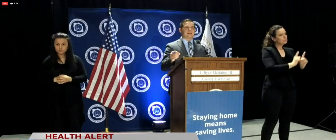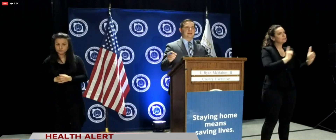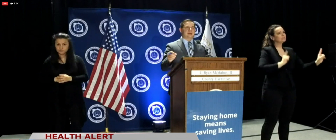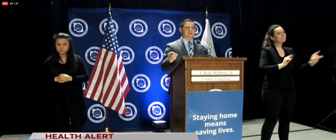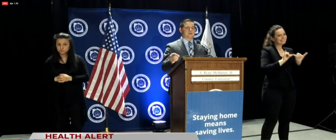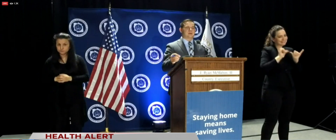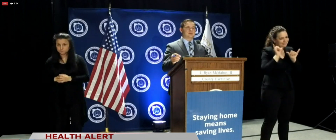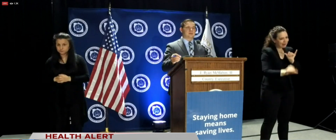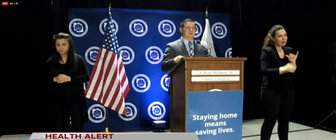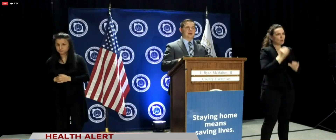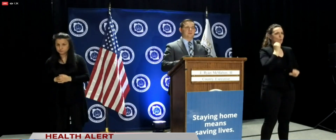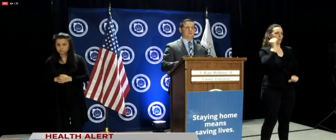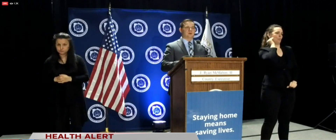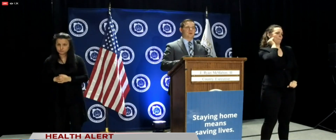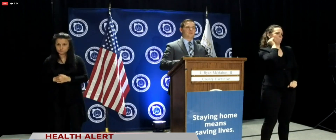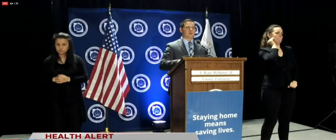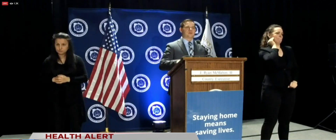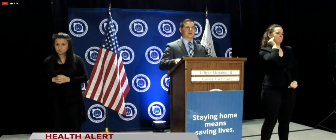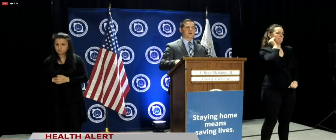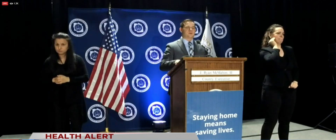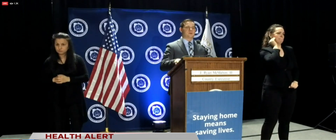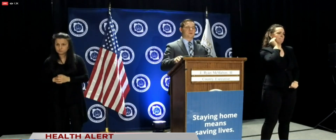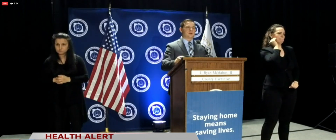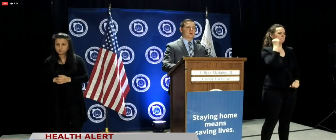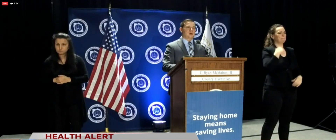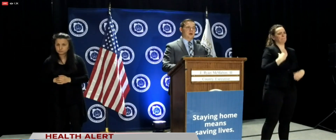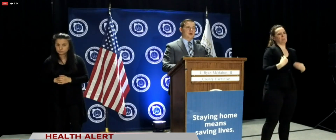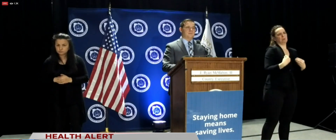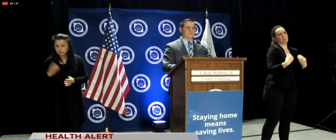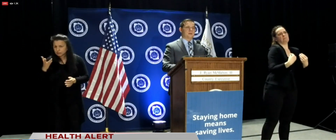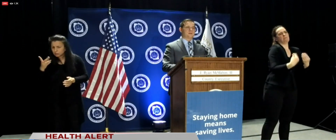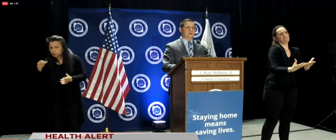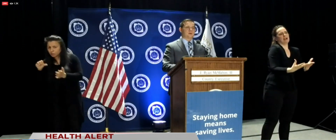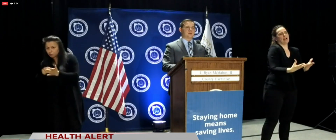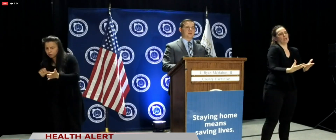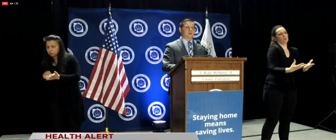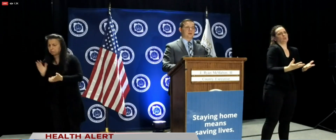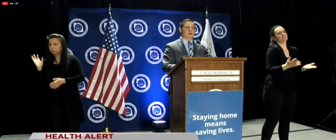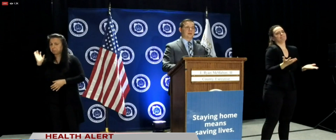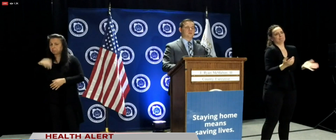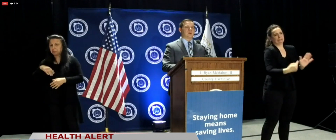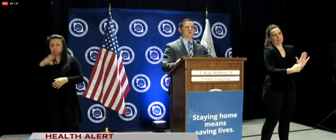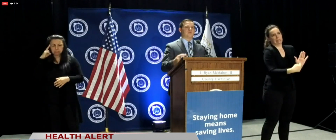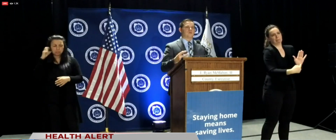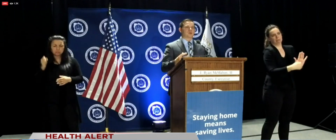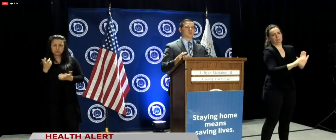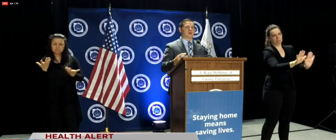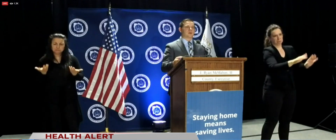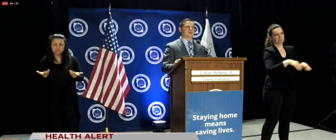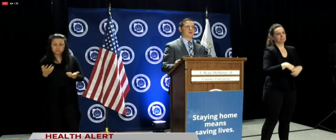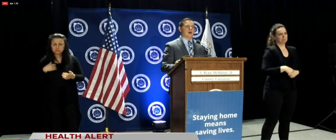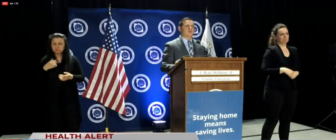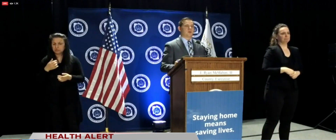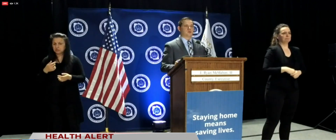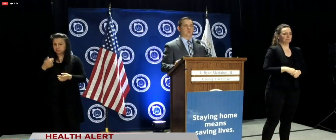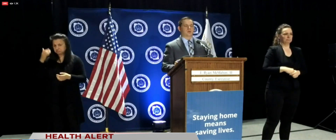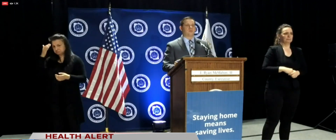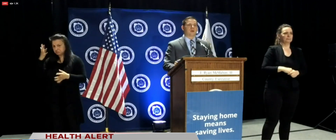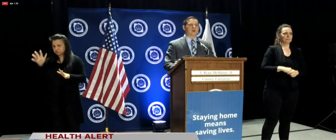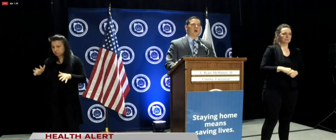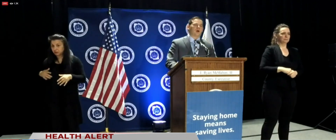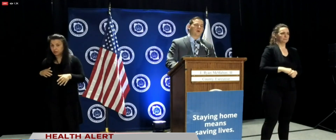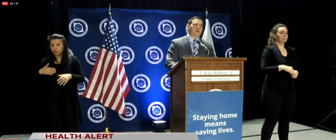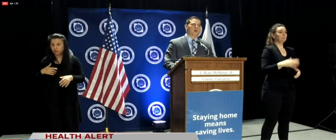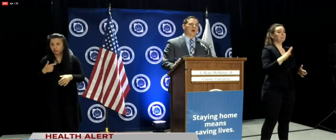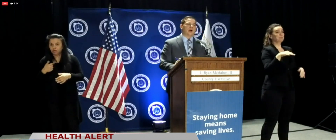didn't take it as seriously, kind of unforced errors. And certainly that's why we get frustrated. Everybody's working